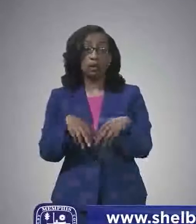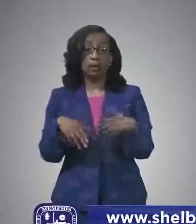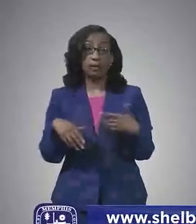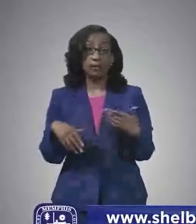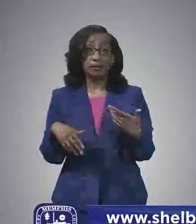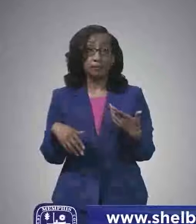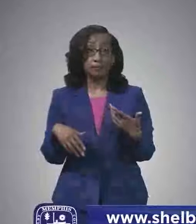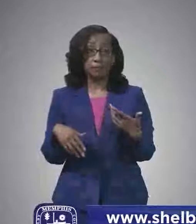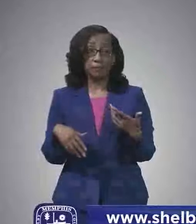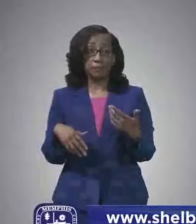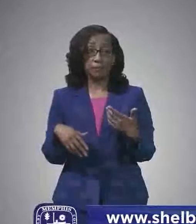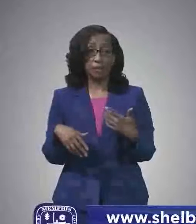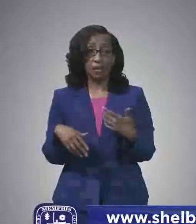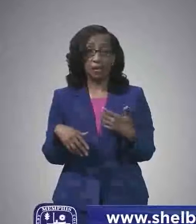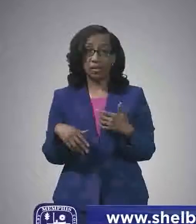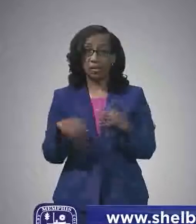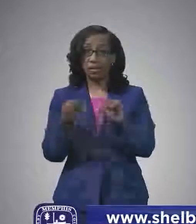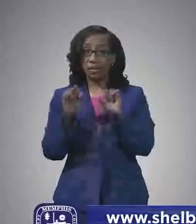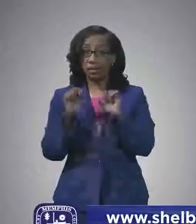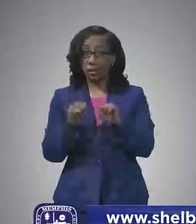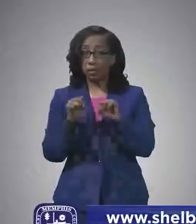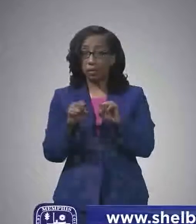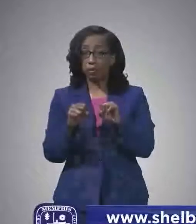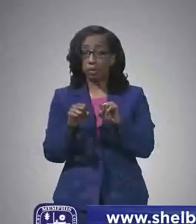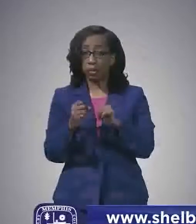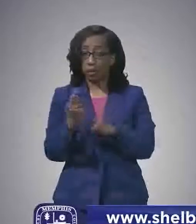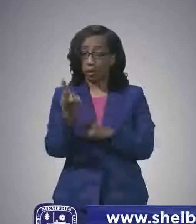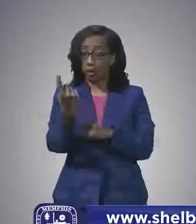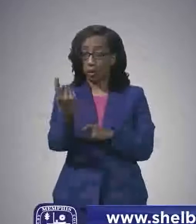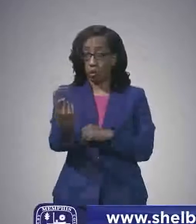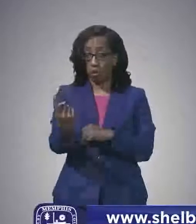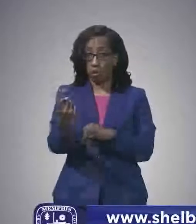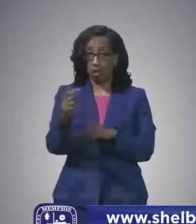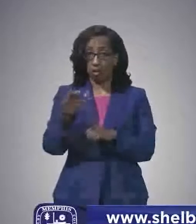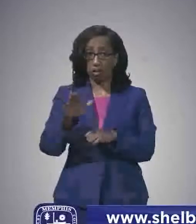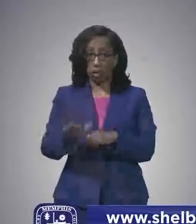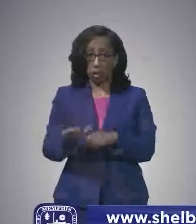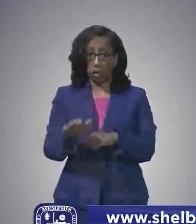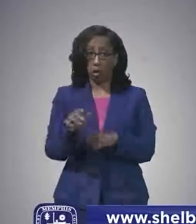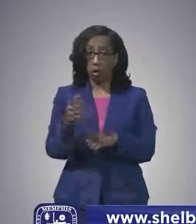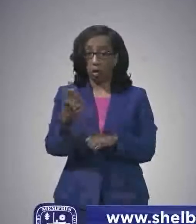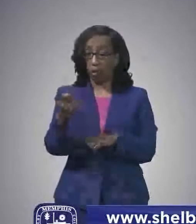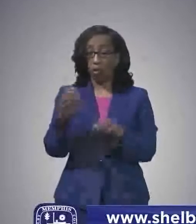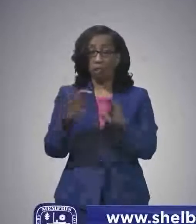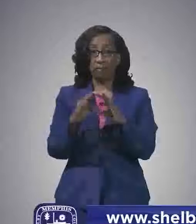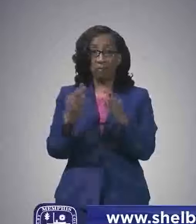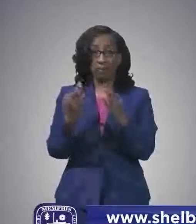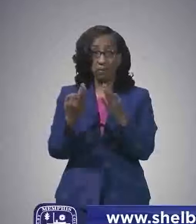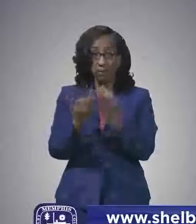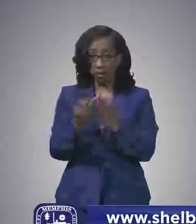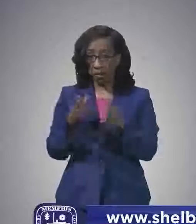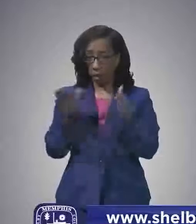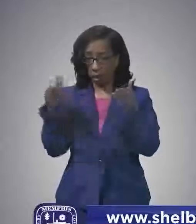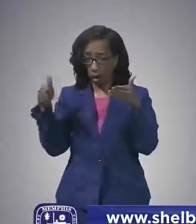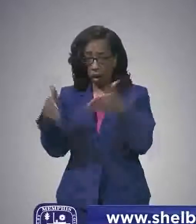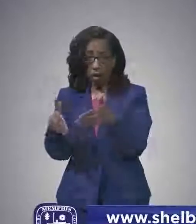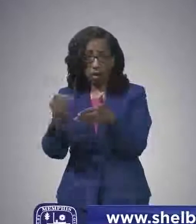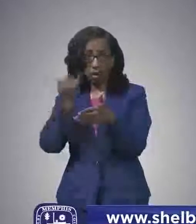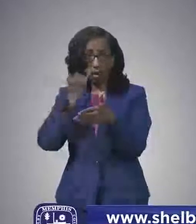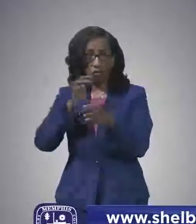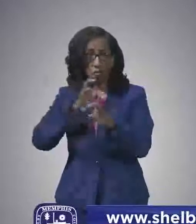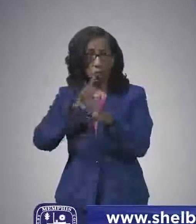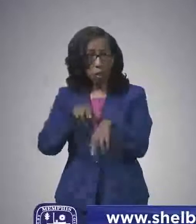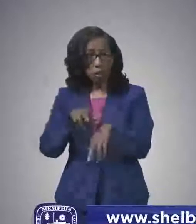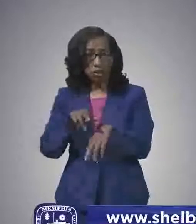then there's too great of a chance that an individual child or an individual family would be singled out if we reported at that